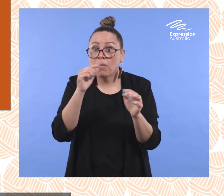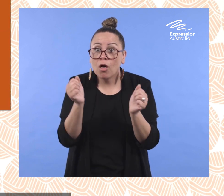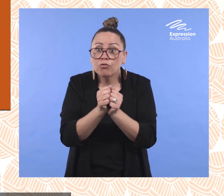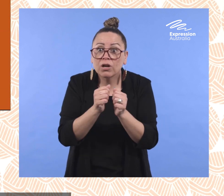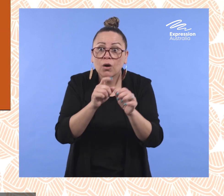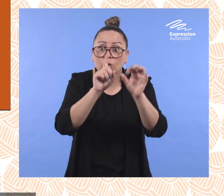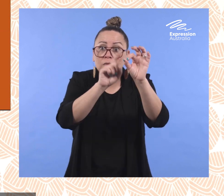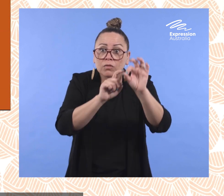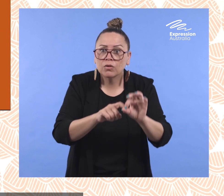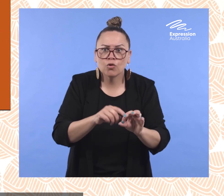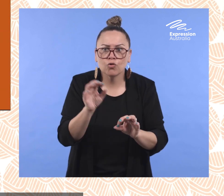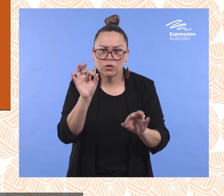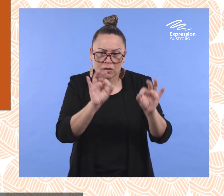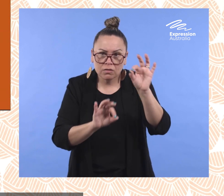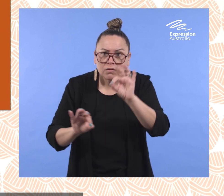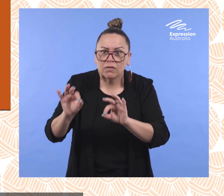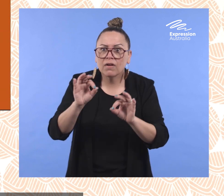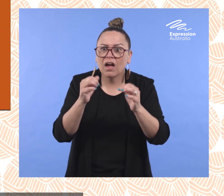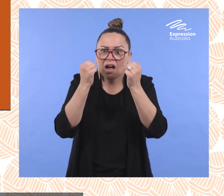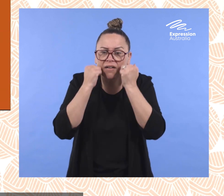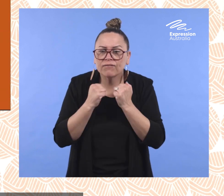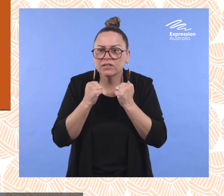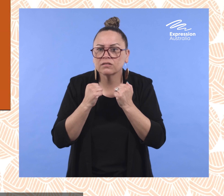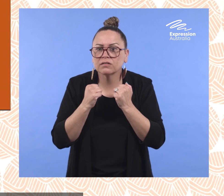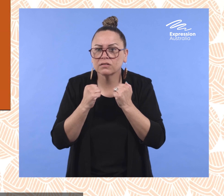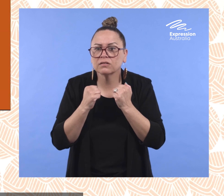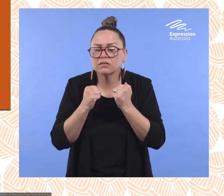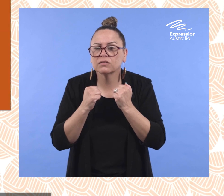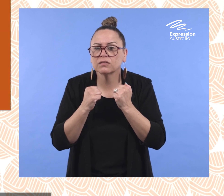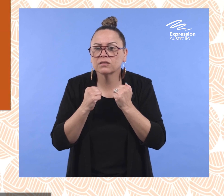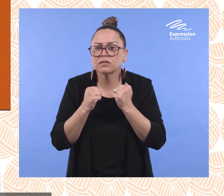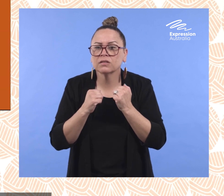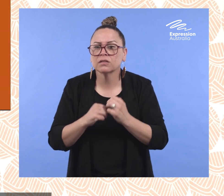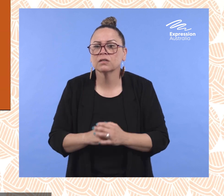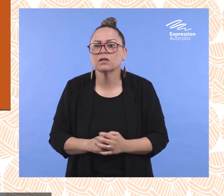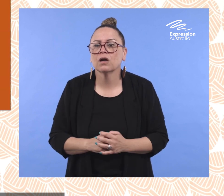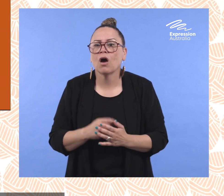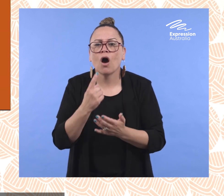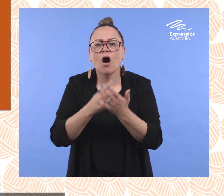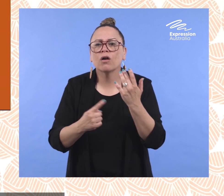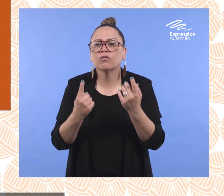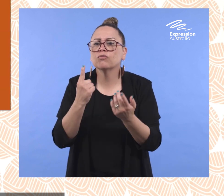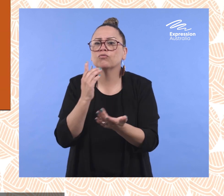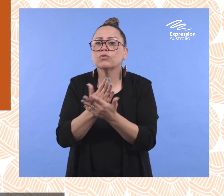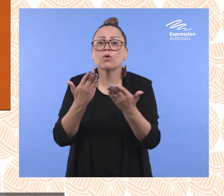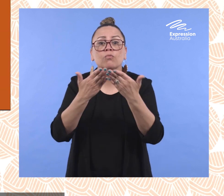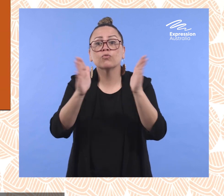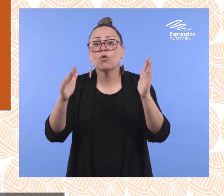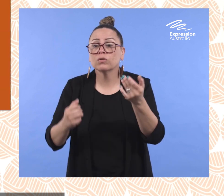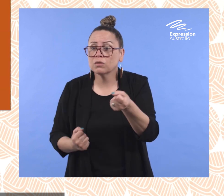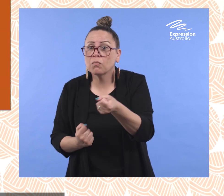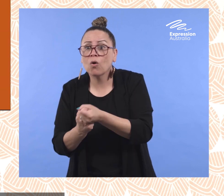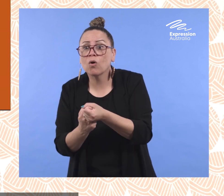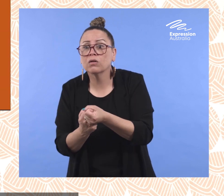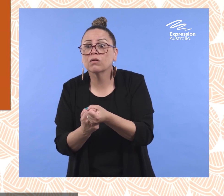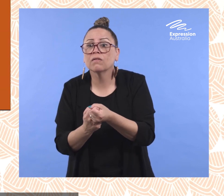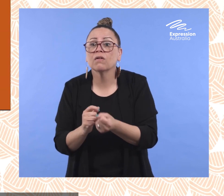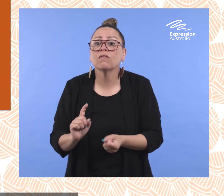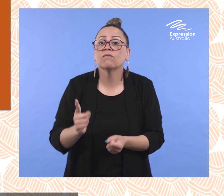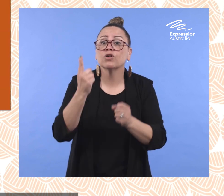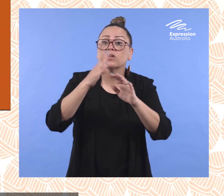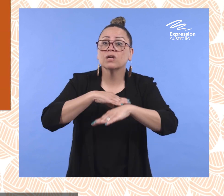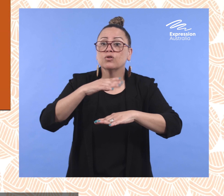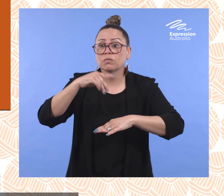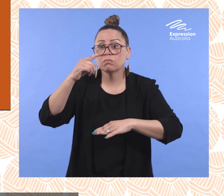person agreed, or each poll agreed, that there's no scientific evidence to suggest anything other than broad support